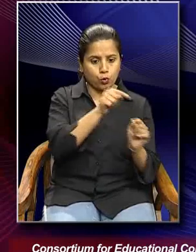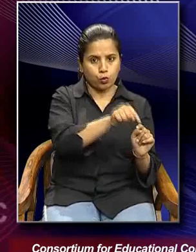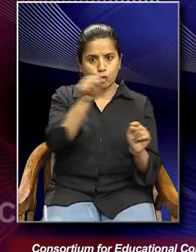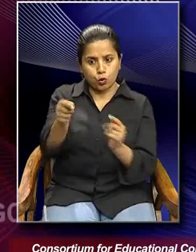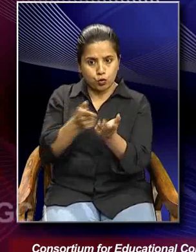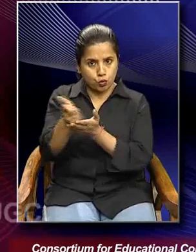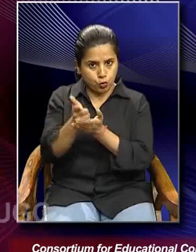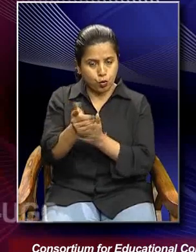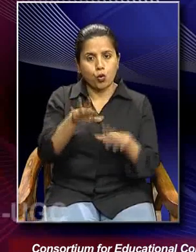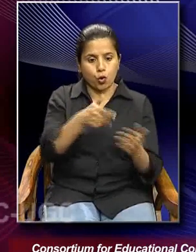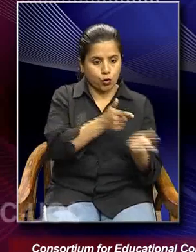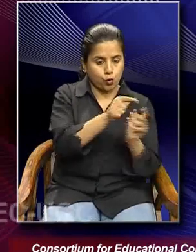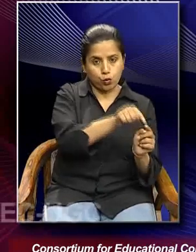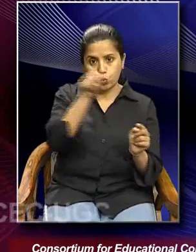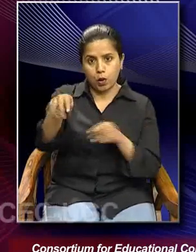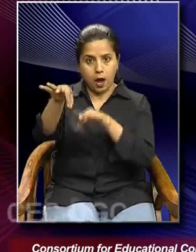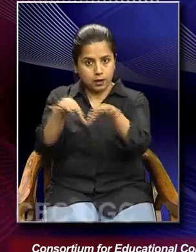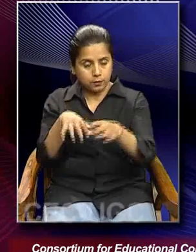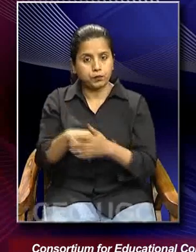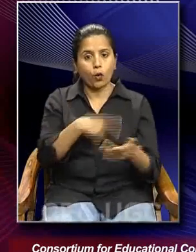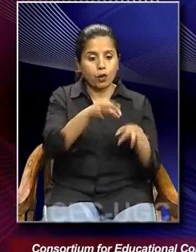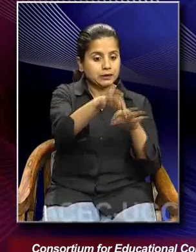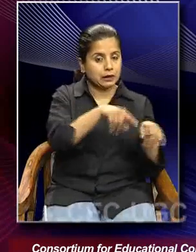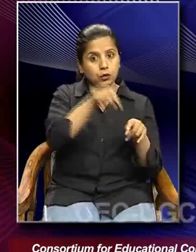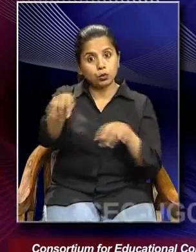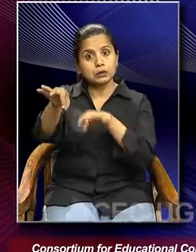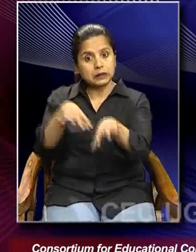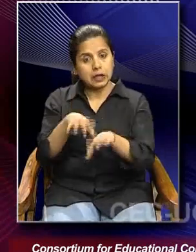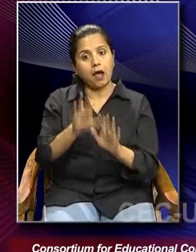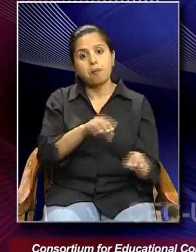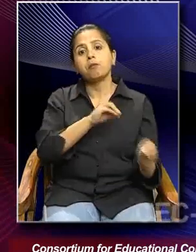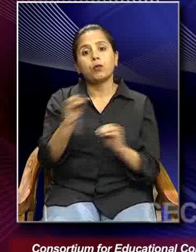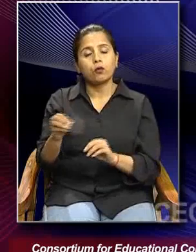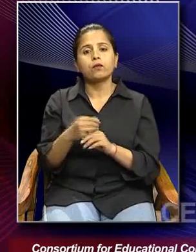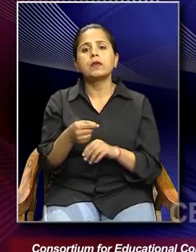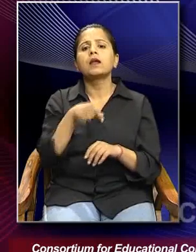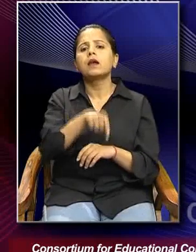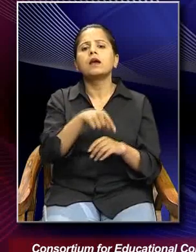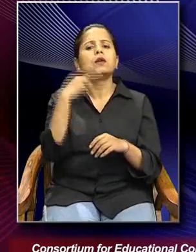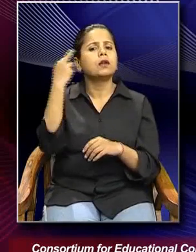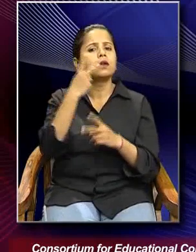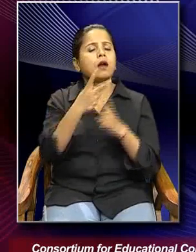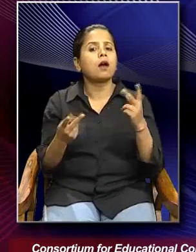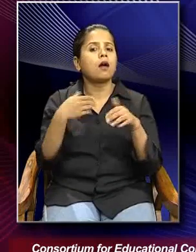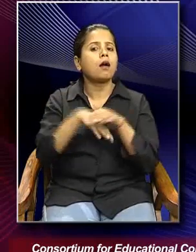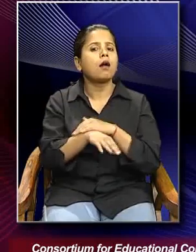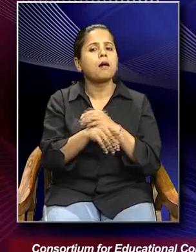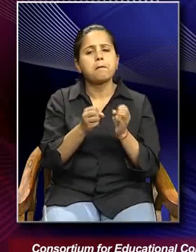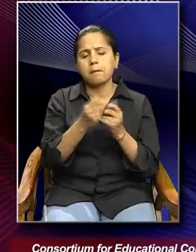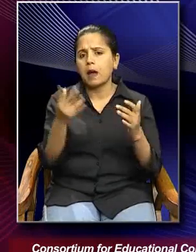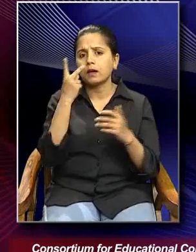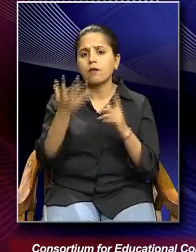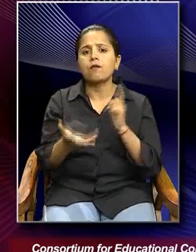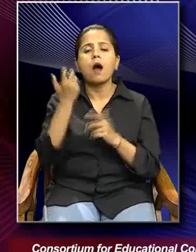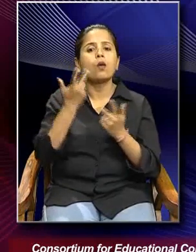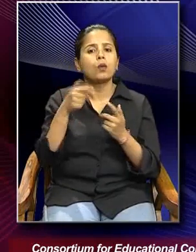areas, from rural to urban areas, or even from urban to urban areas. The predominating factor in majority of cases